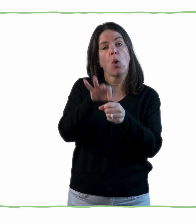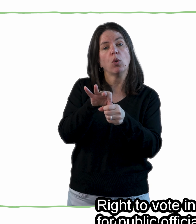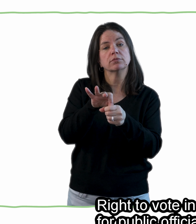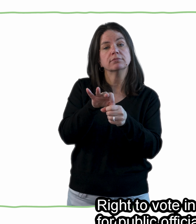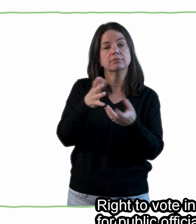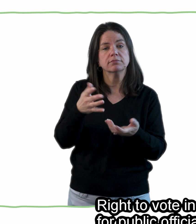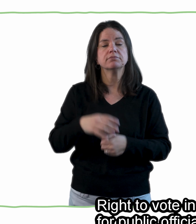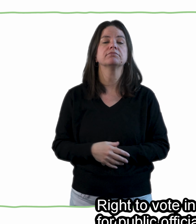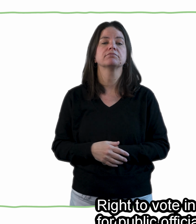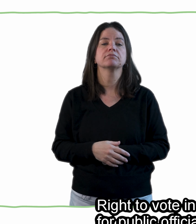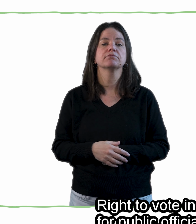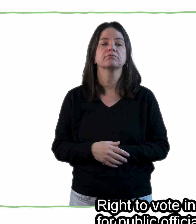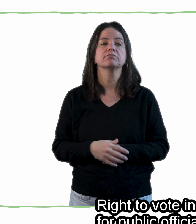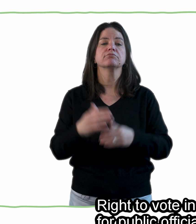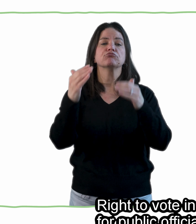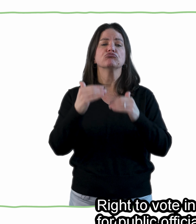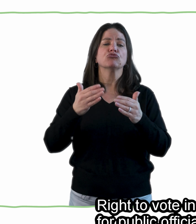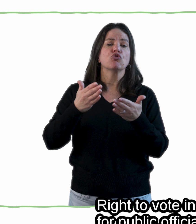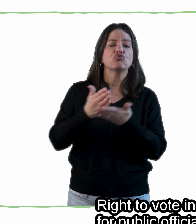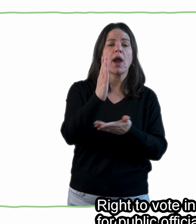right to vote in elections for public officials,